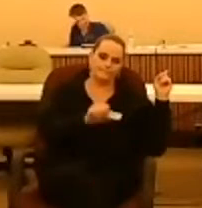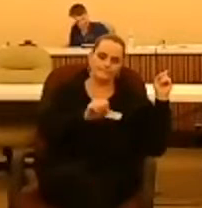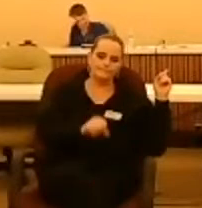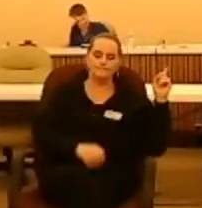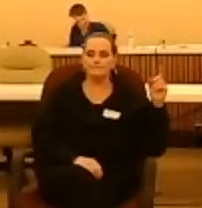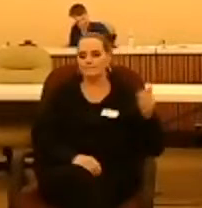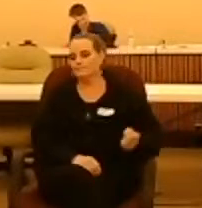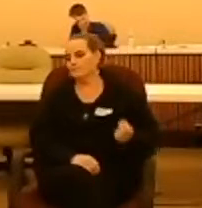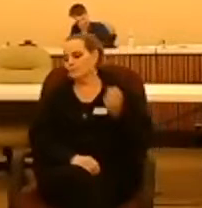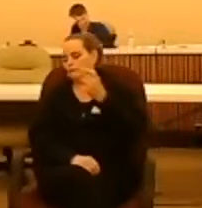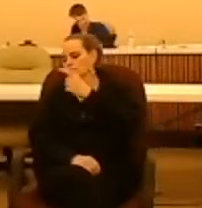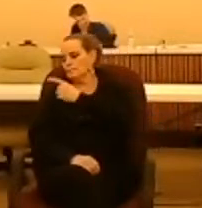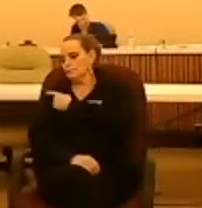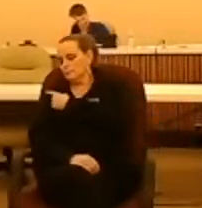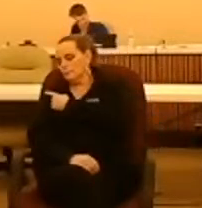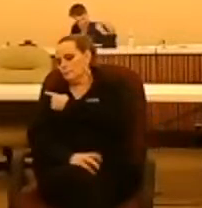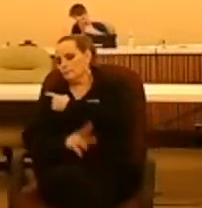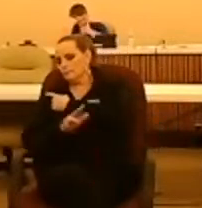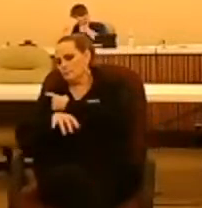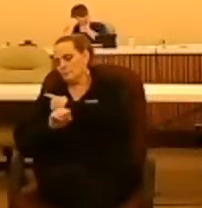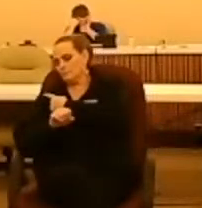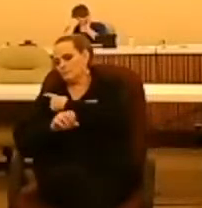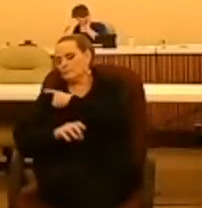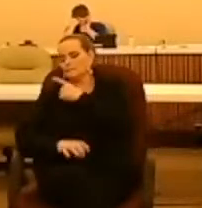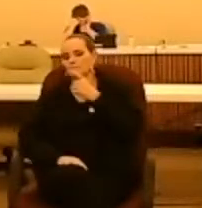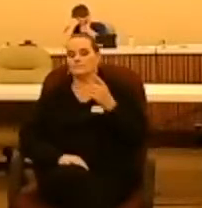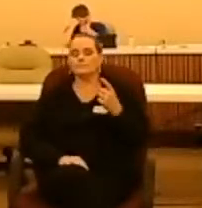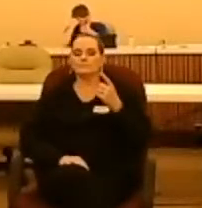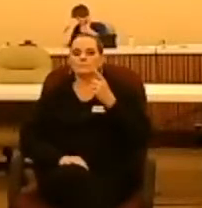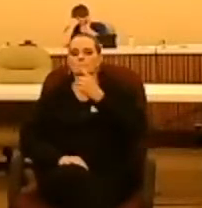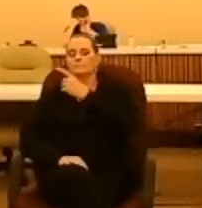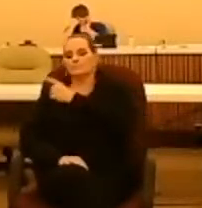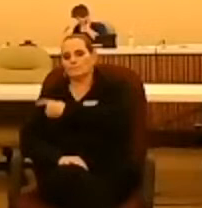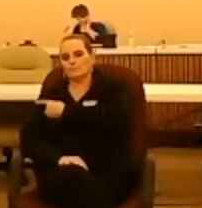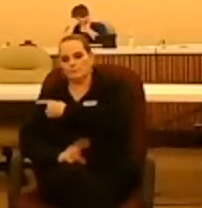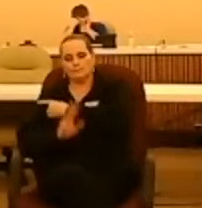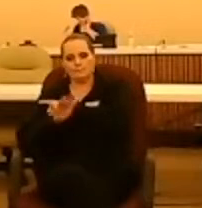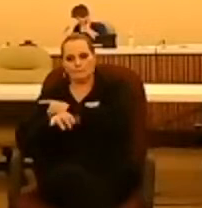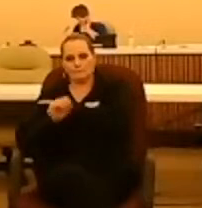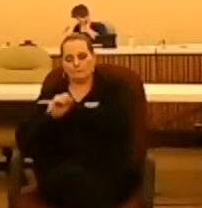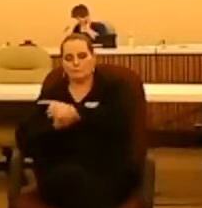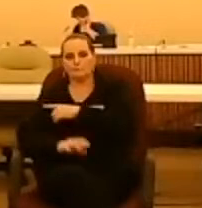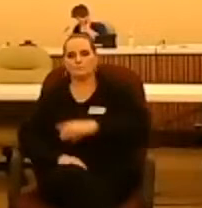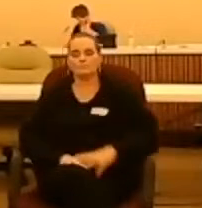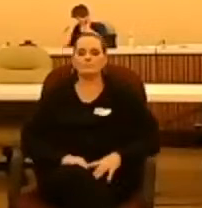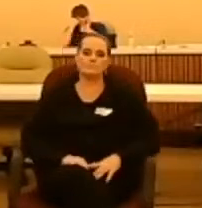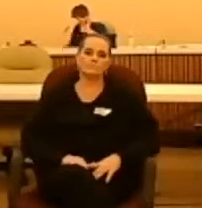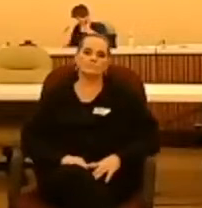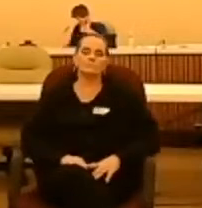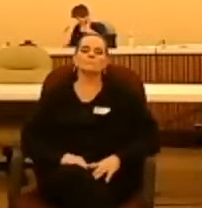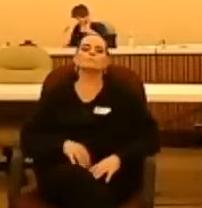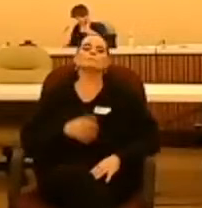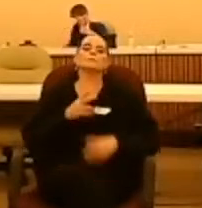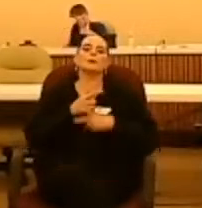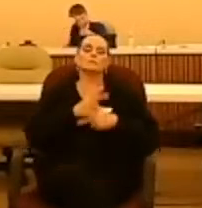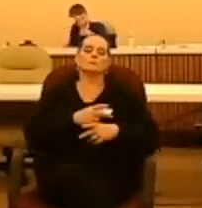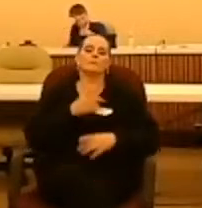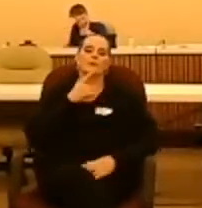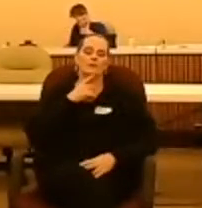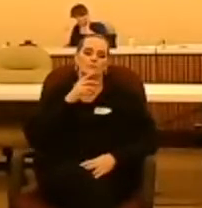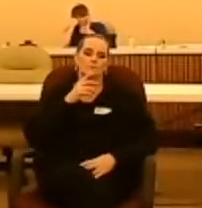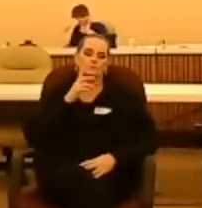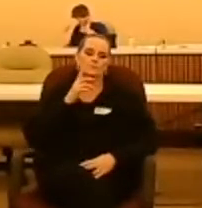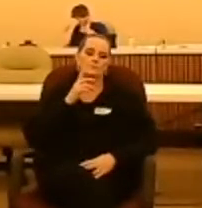Aye. Councilmember Safranek? Aye. Councilmember Bolsner? Aye. Supervisor Schultz?